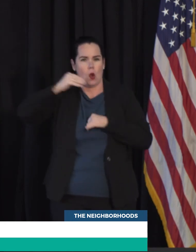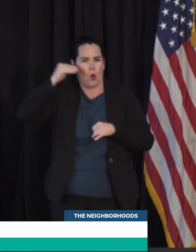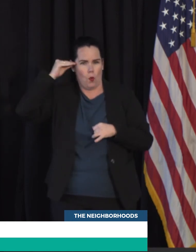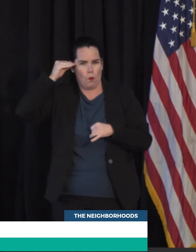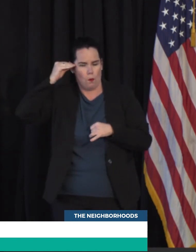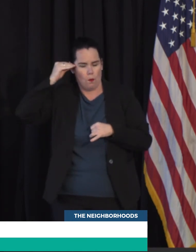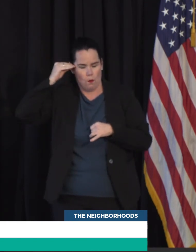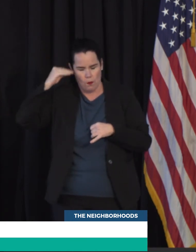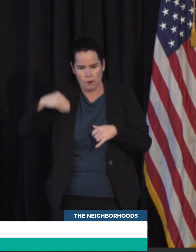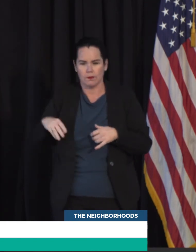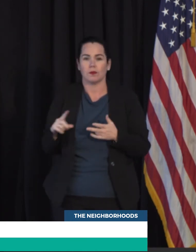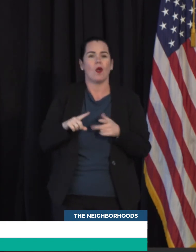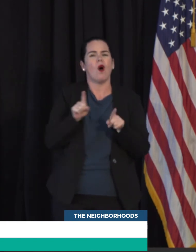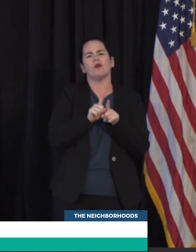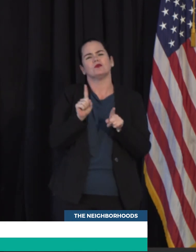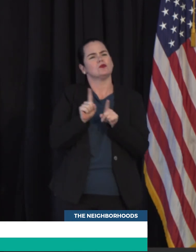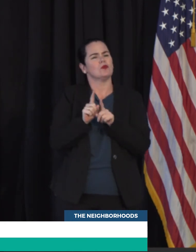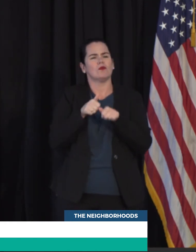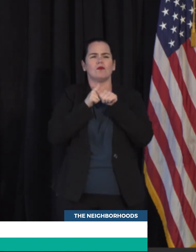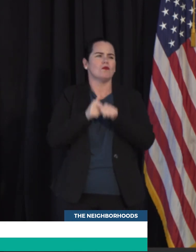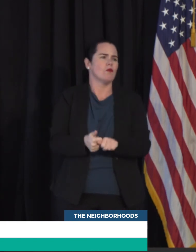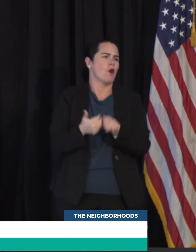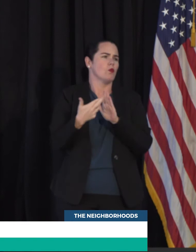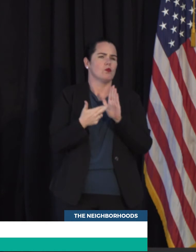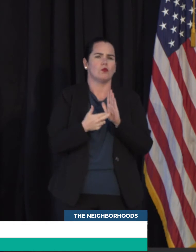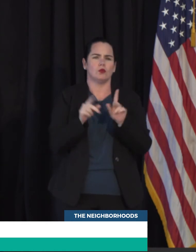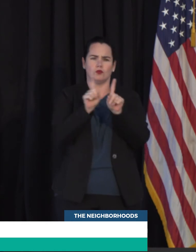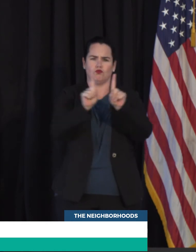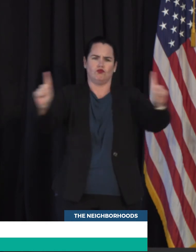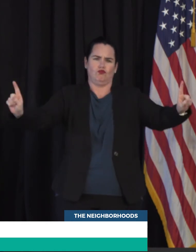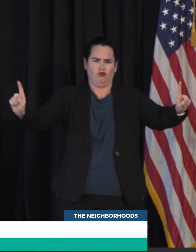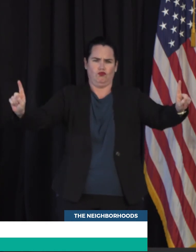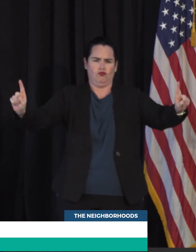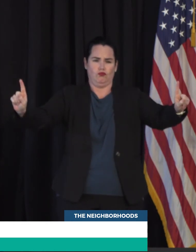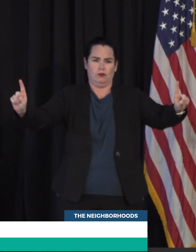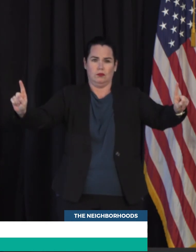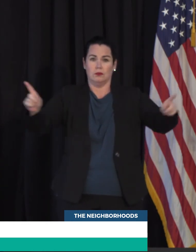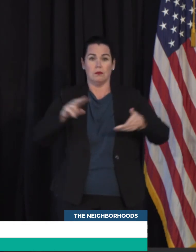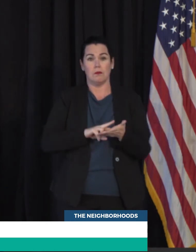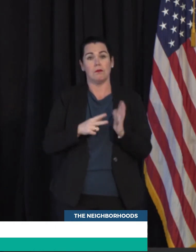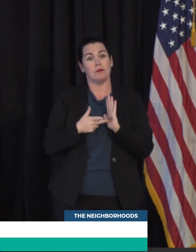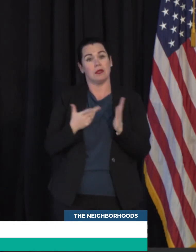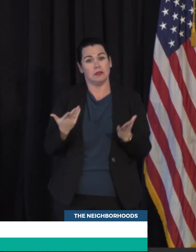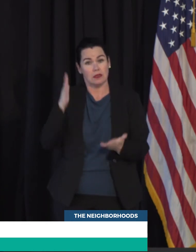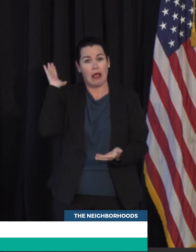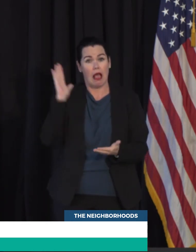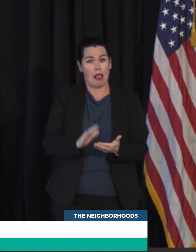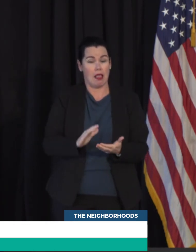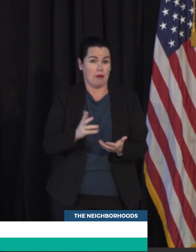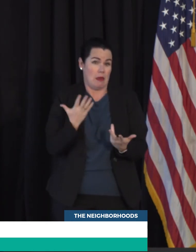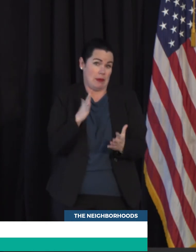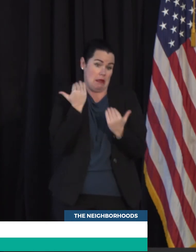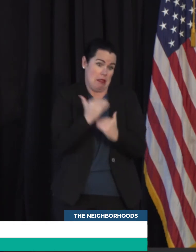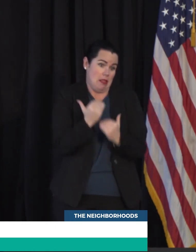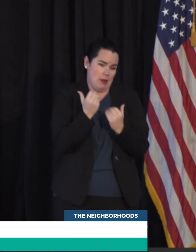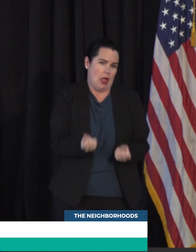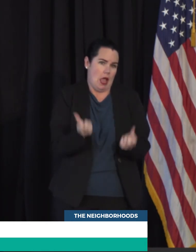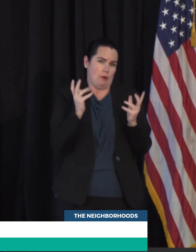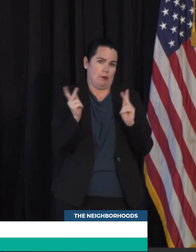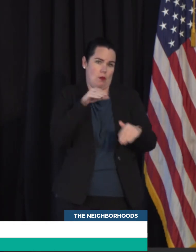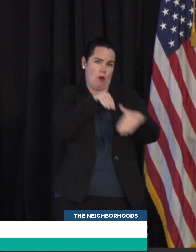again, regular social distancing practices. This could include limiting the number of customers in the store,